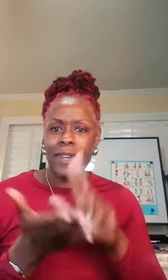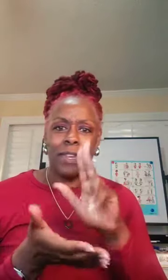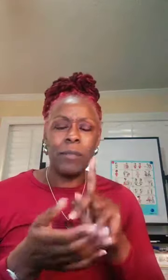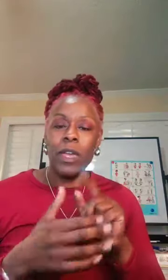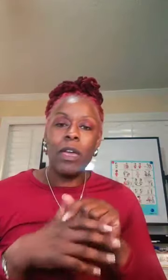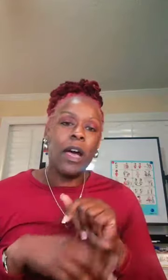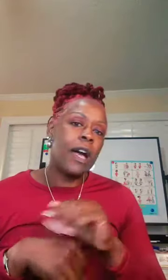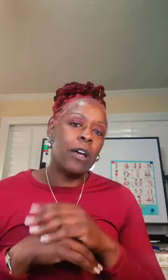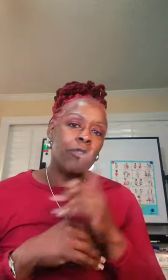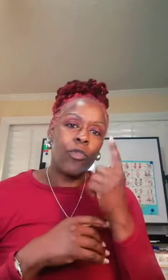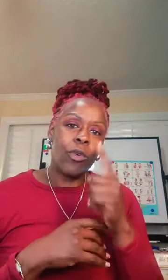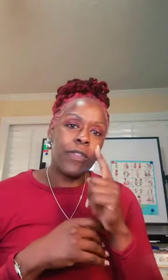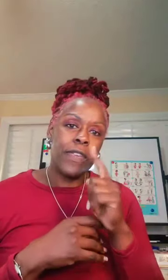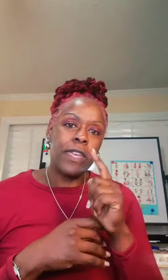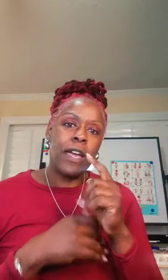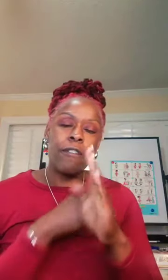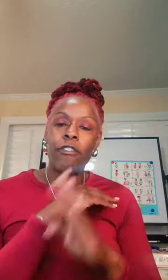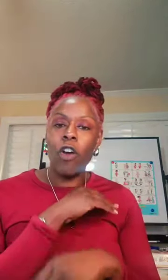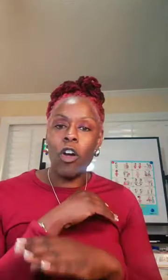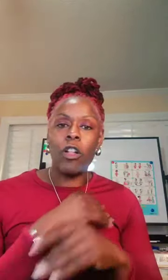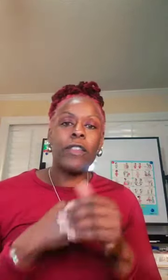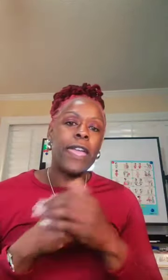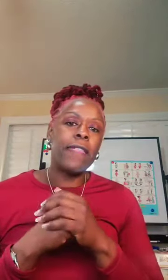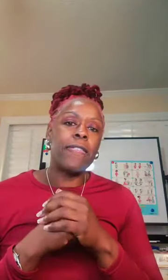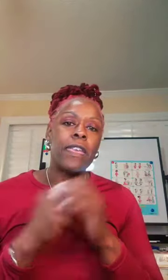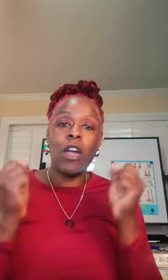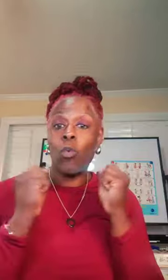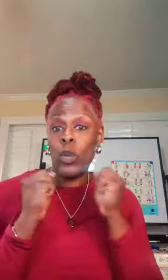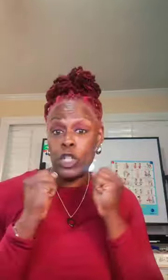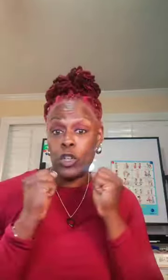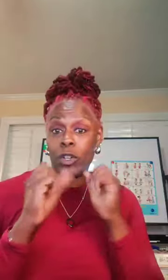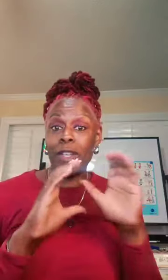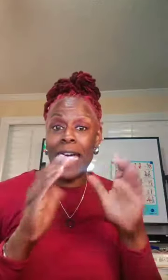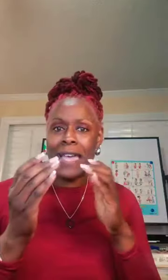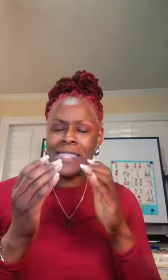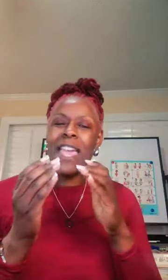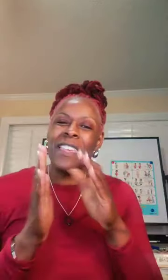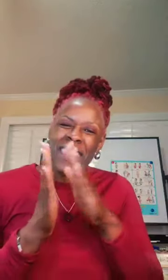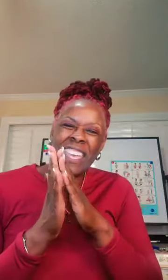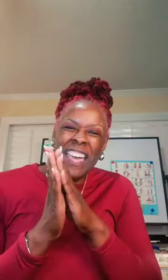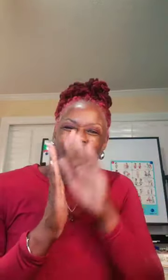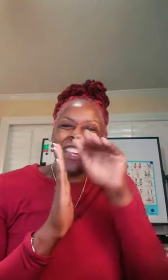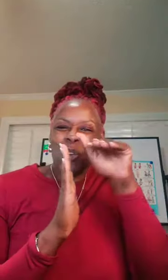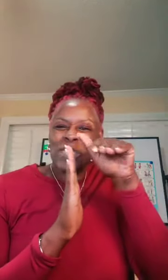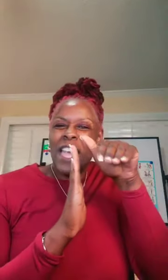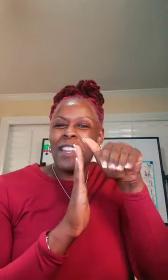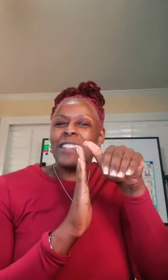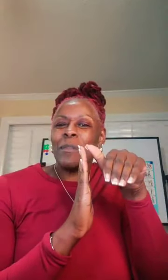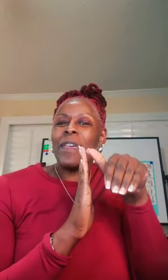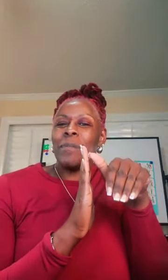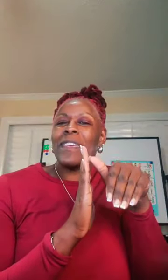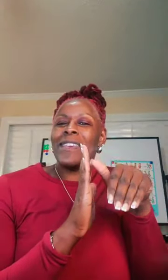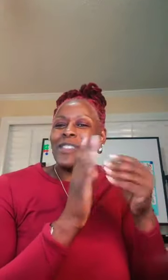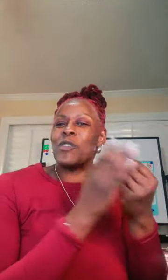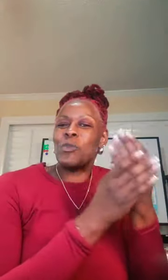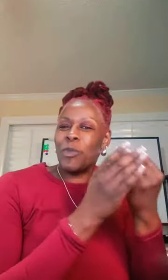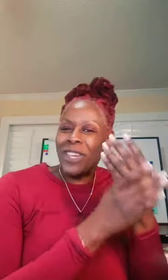up for the fall and the winter class. And then it kind of goes down a little bit because, spring